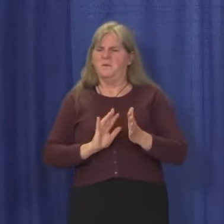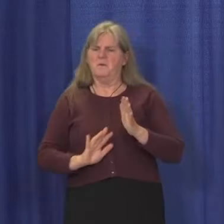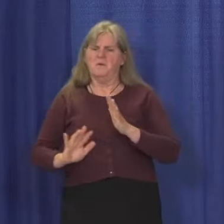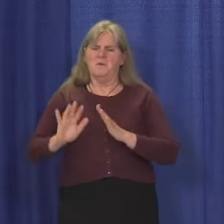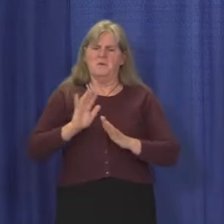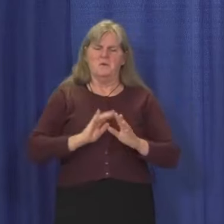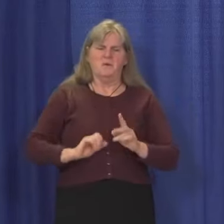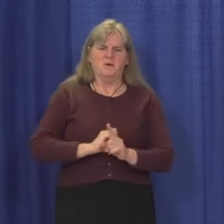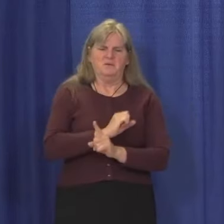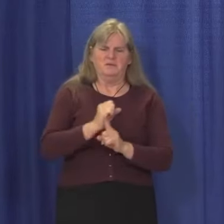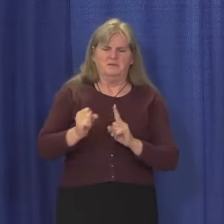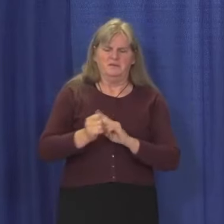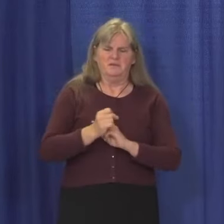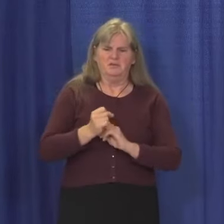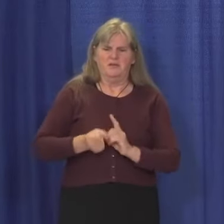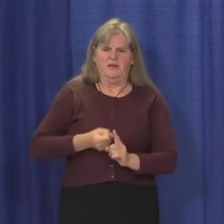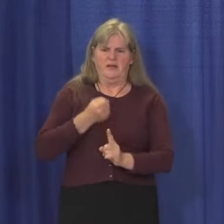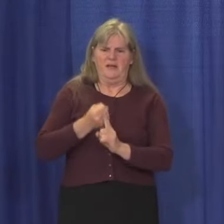the impact that